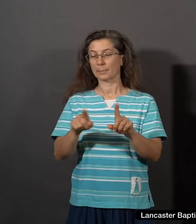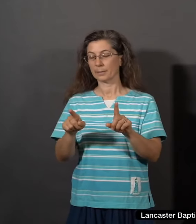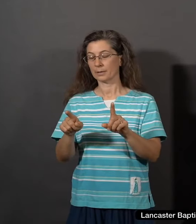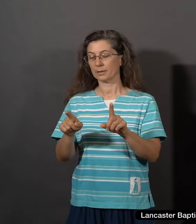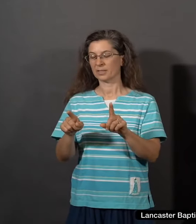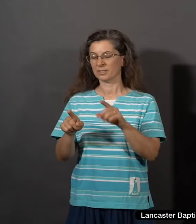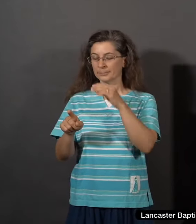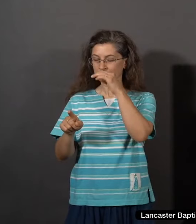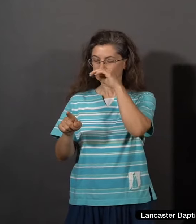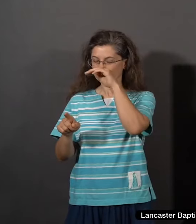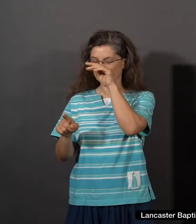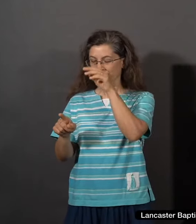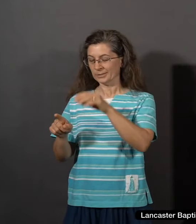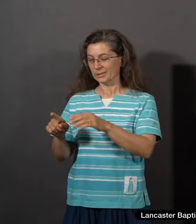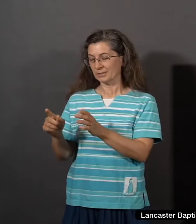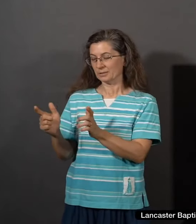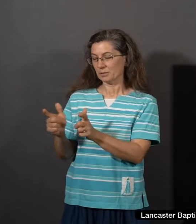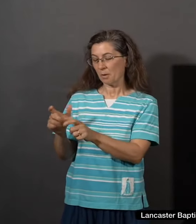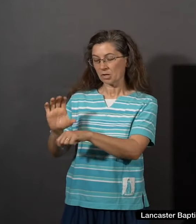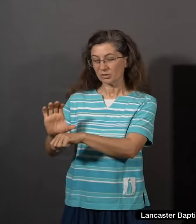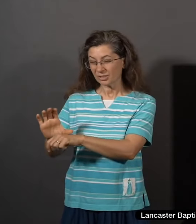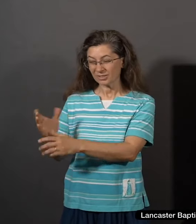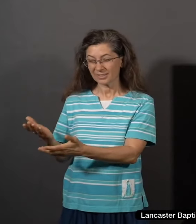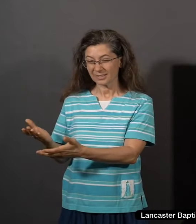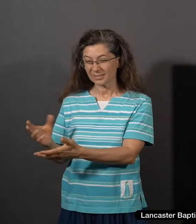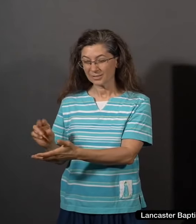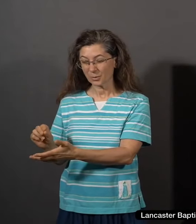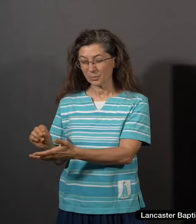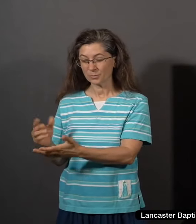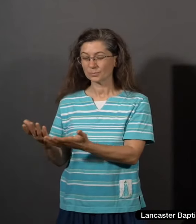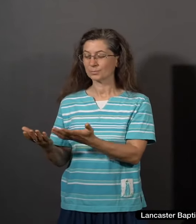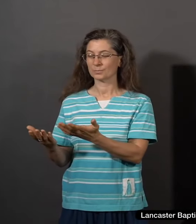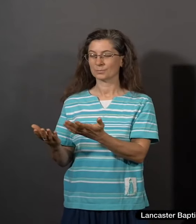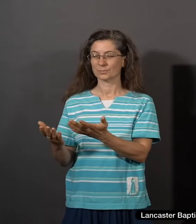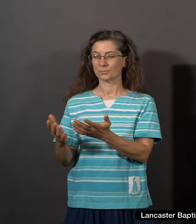even small worship gatherings and just just trying to follow